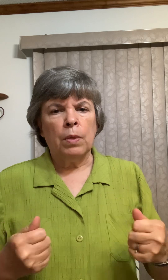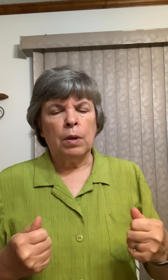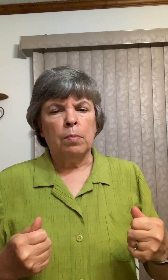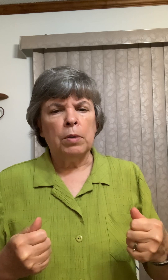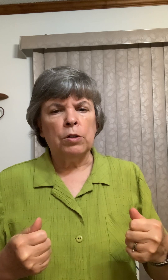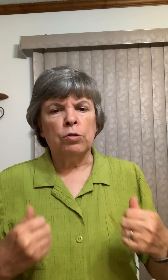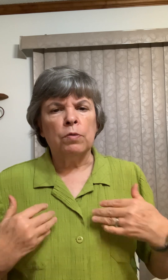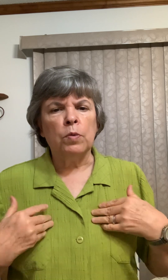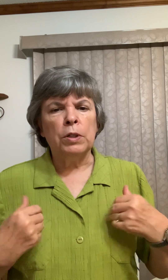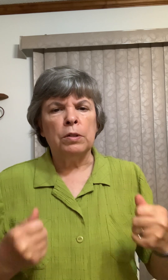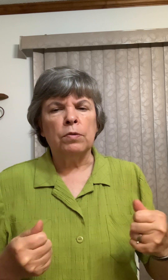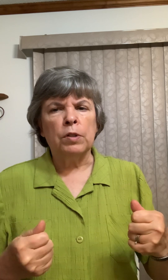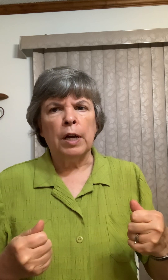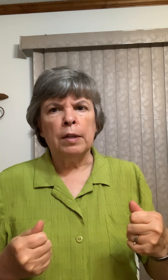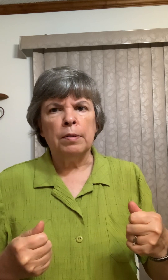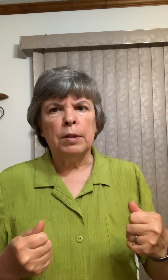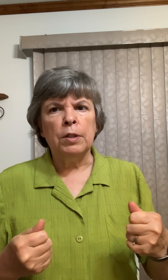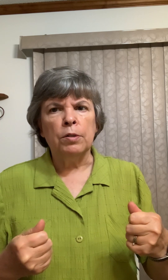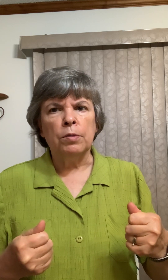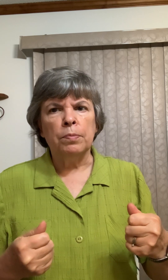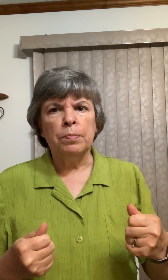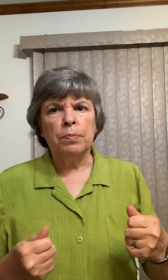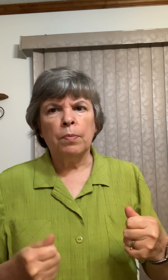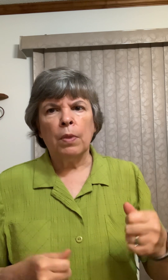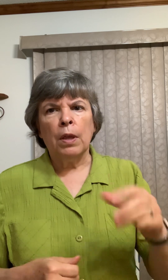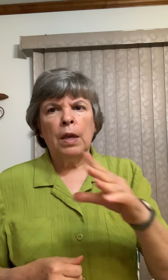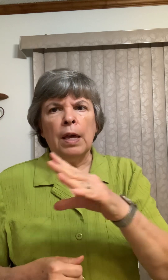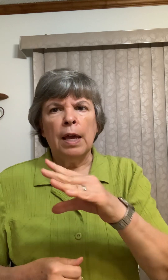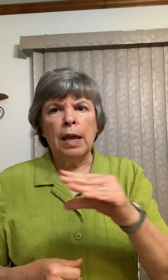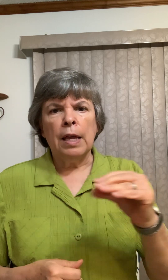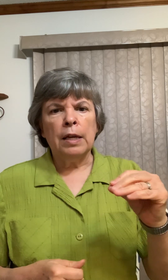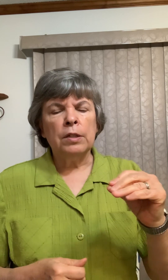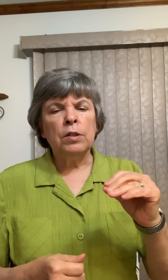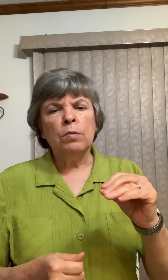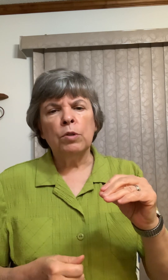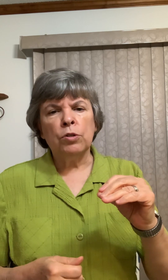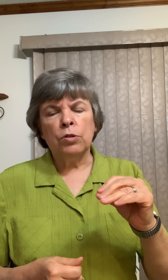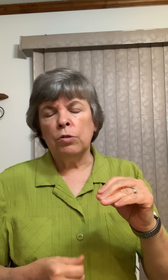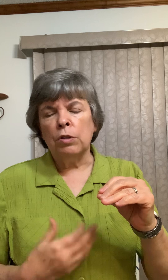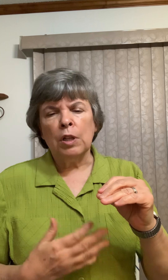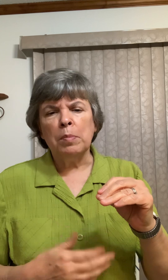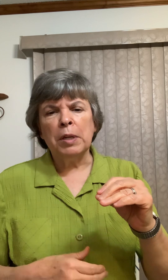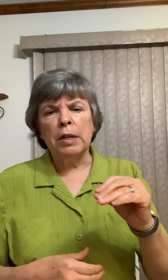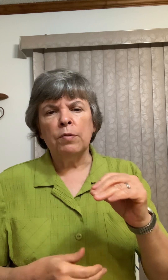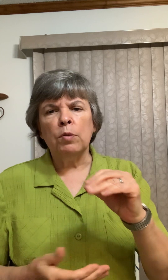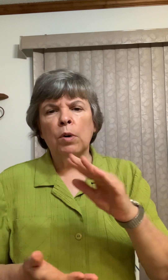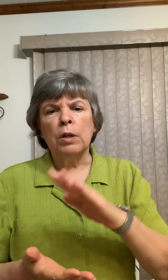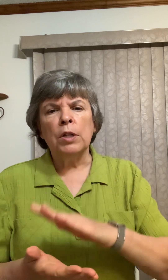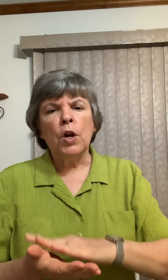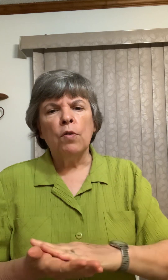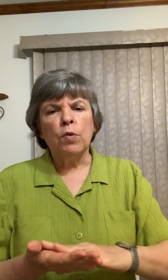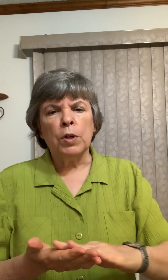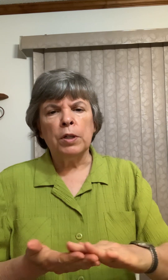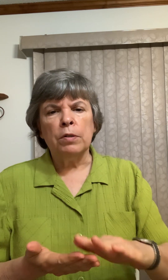I'm not sure of a reason for that. Heal. And, which you can eliminate if you want, forgive.